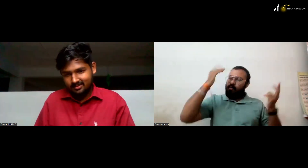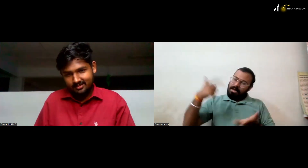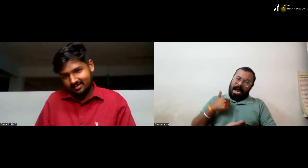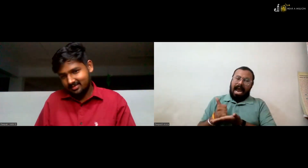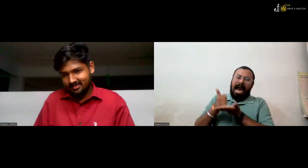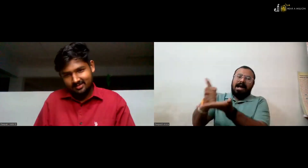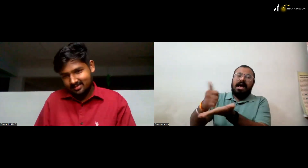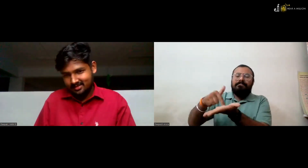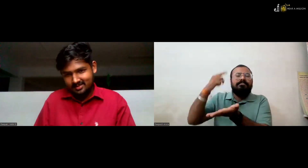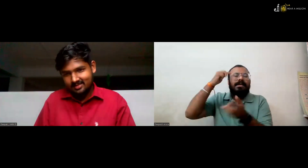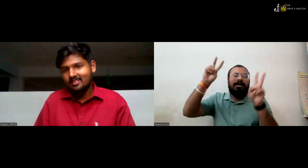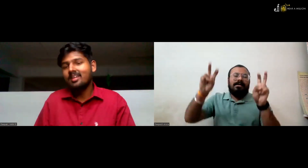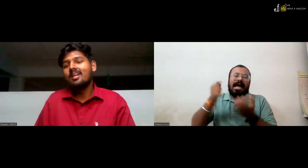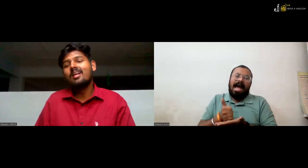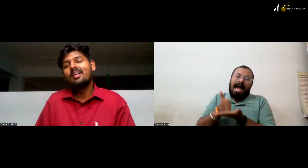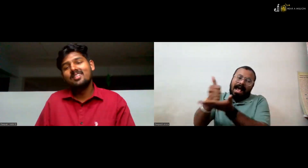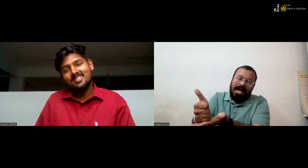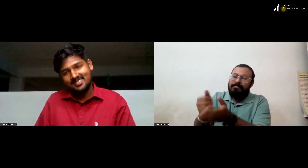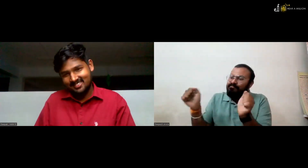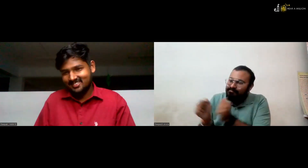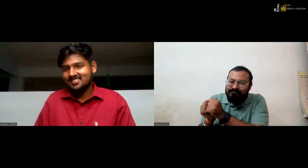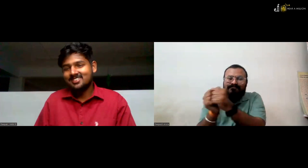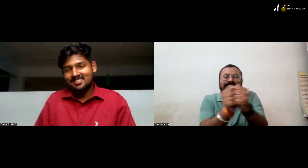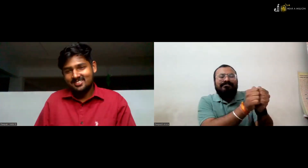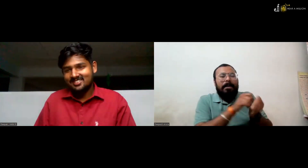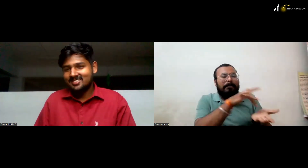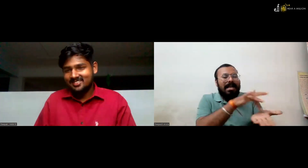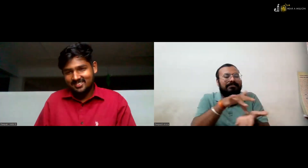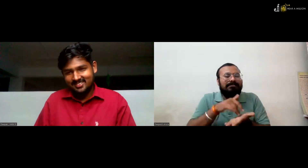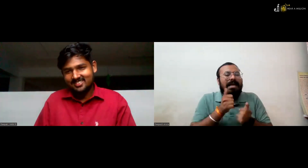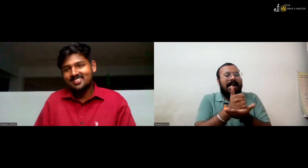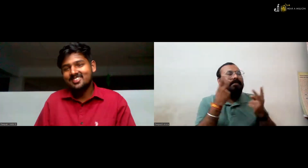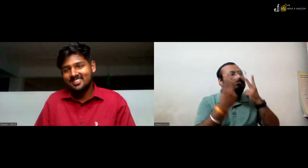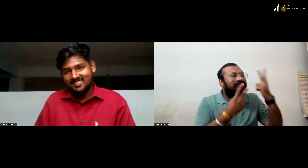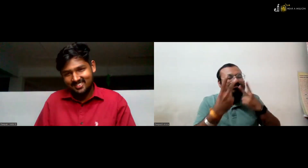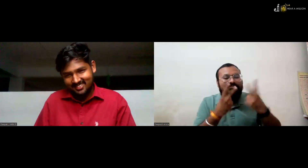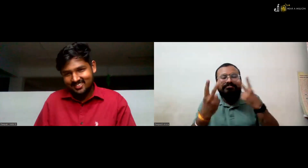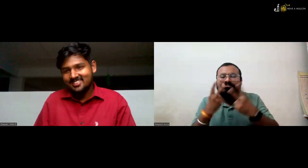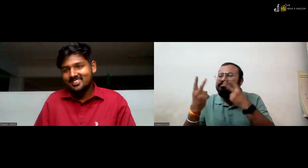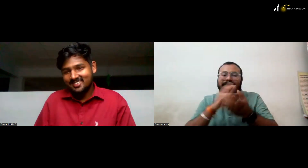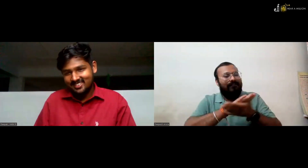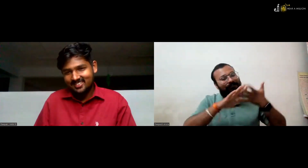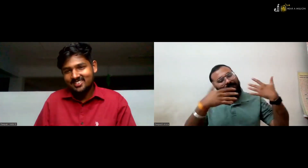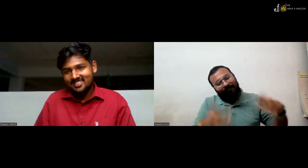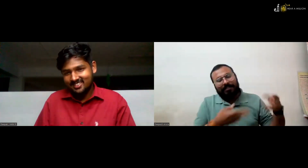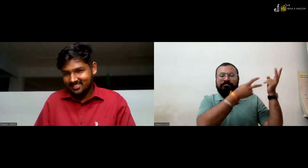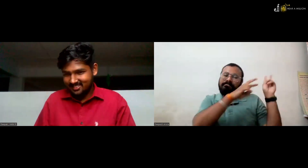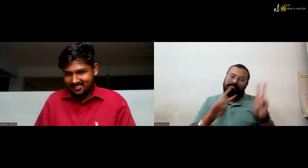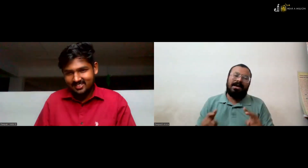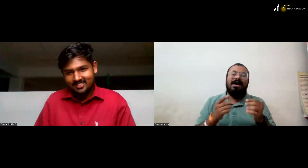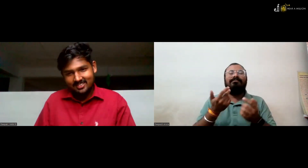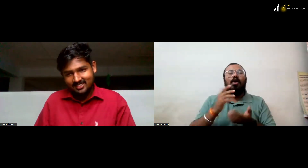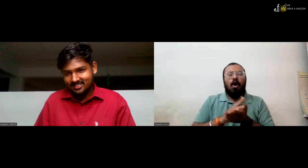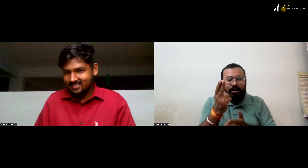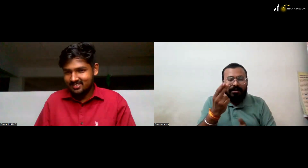help someone or likewise. But I asked them that, okay, we couldn't guide, but yes, we can help you by visiting some of the